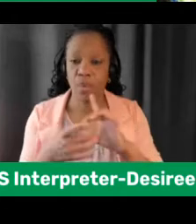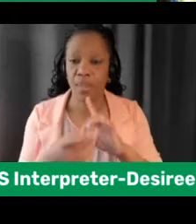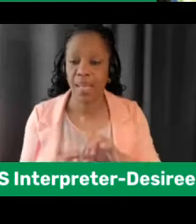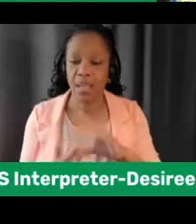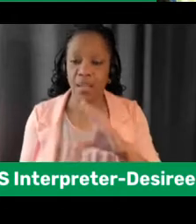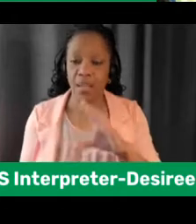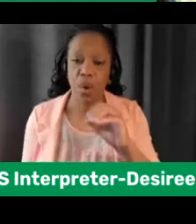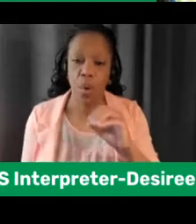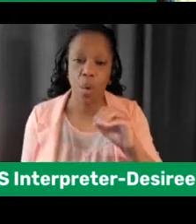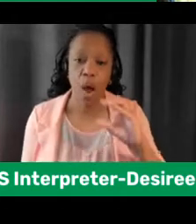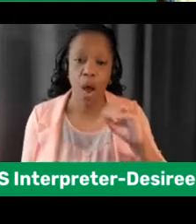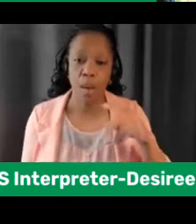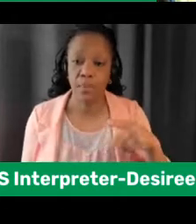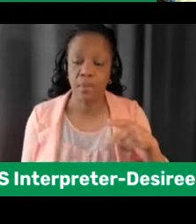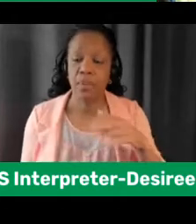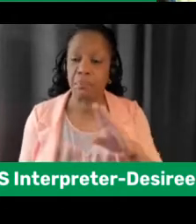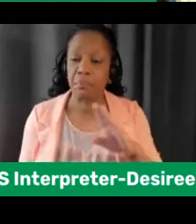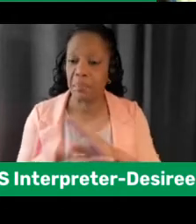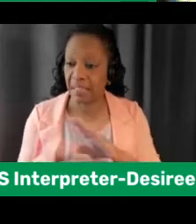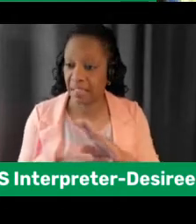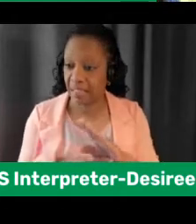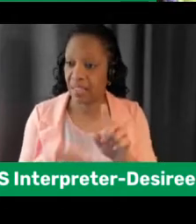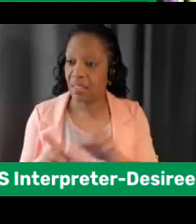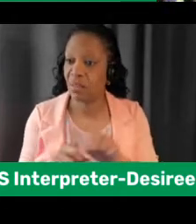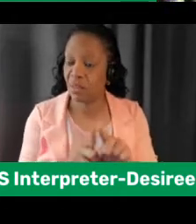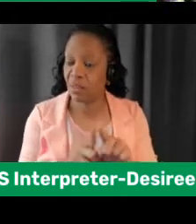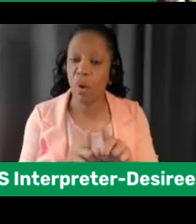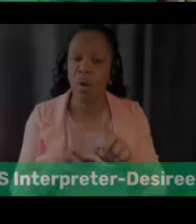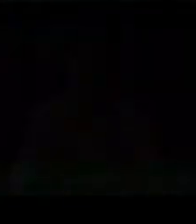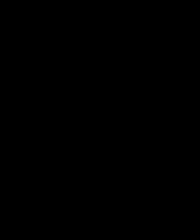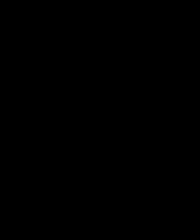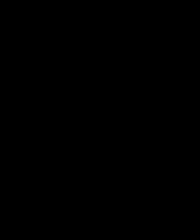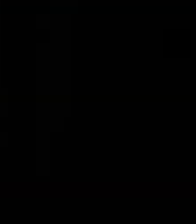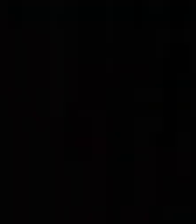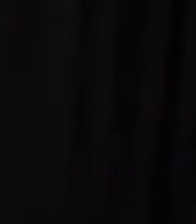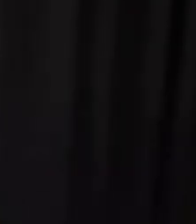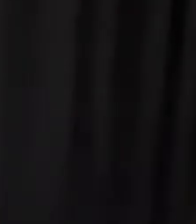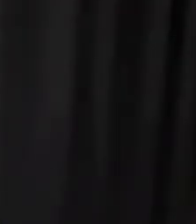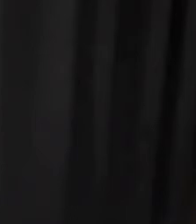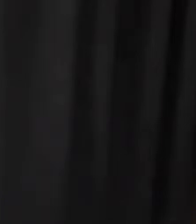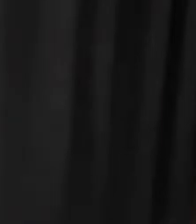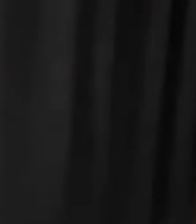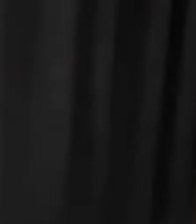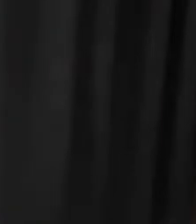as well, but those are some of the examples that we're seeing. One of the